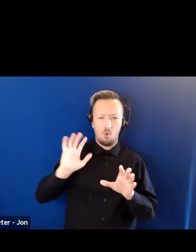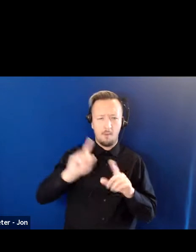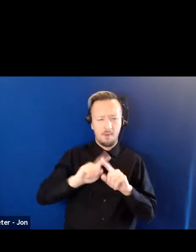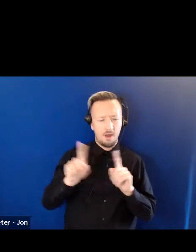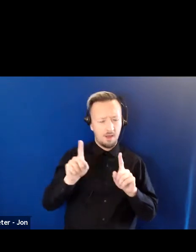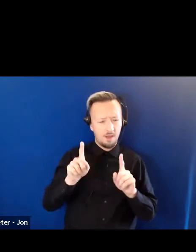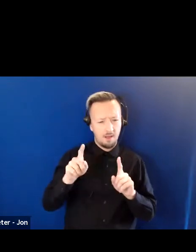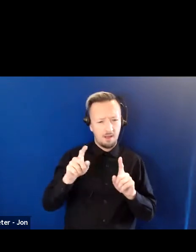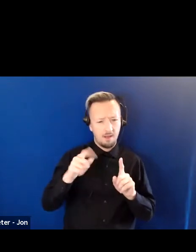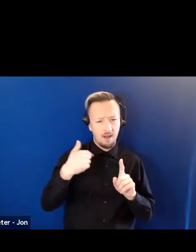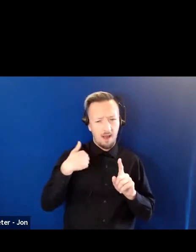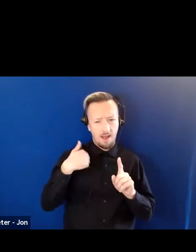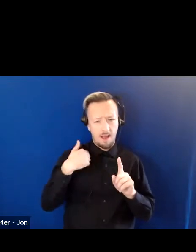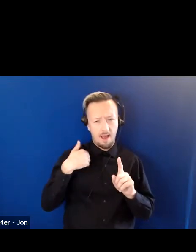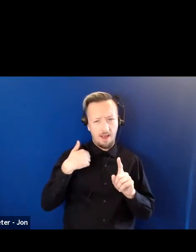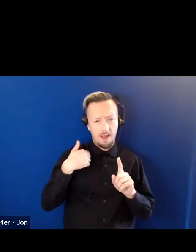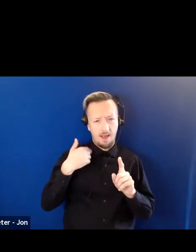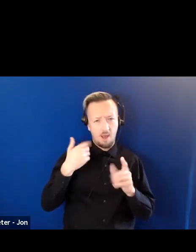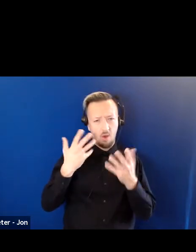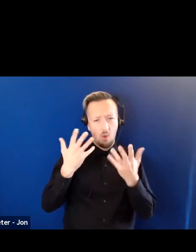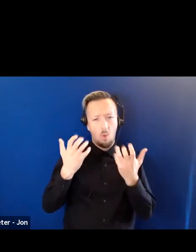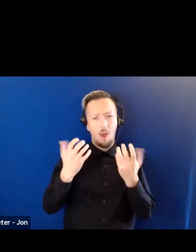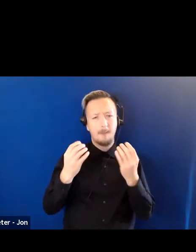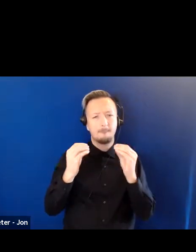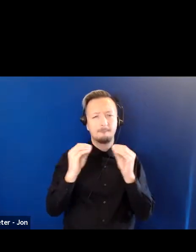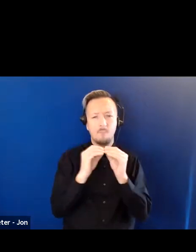being more, having more intersectionality